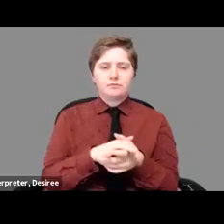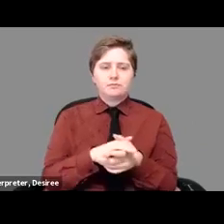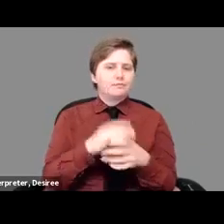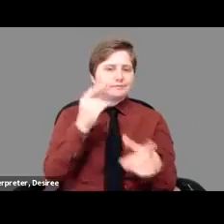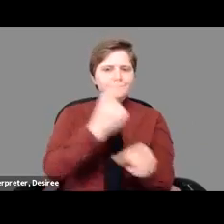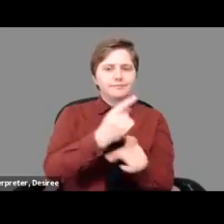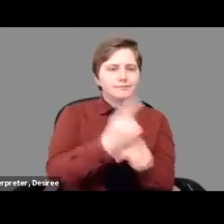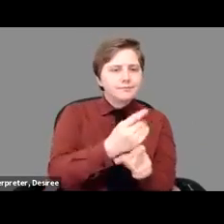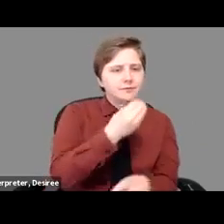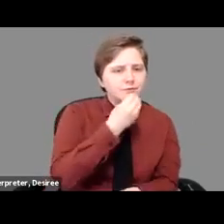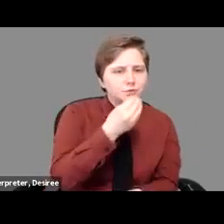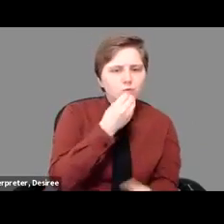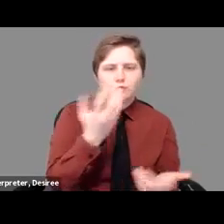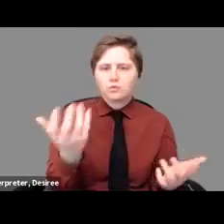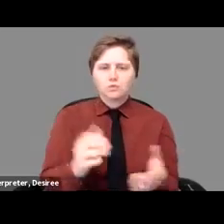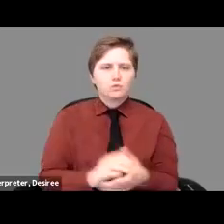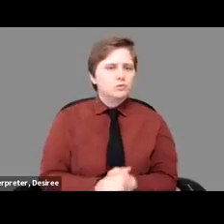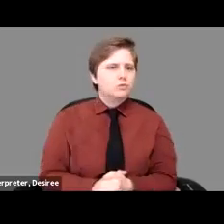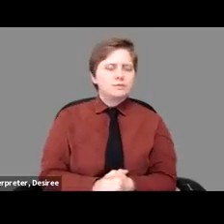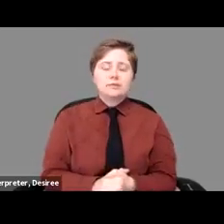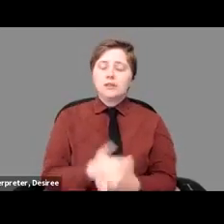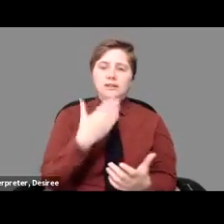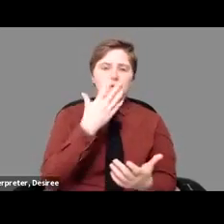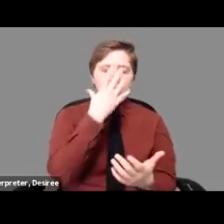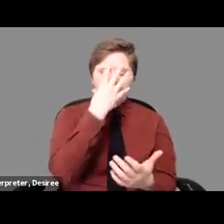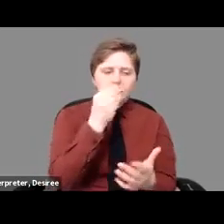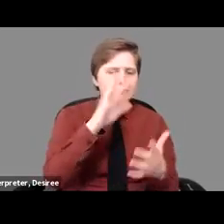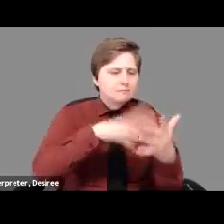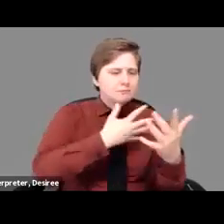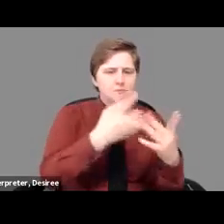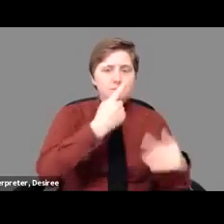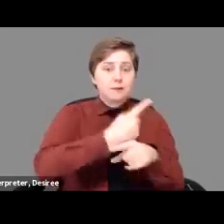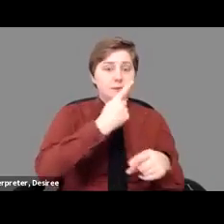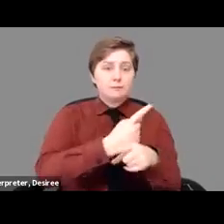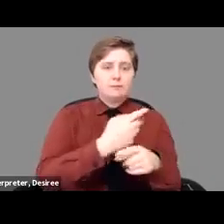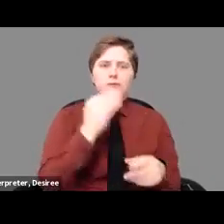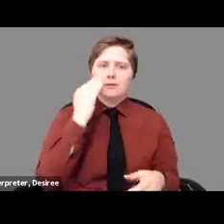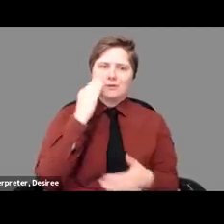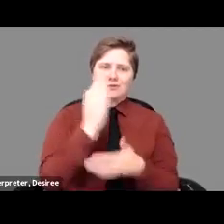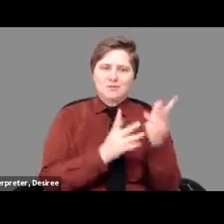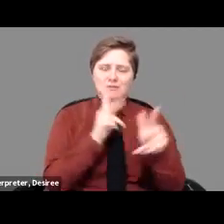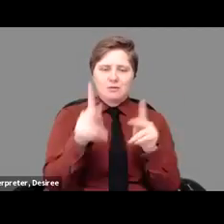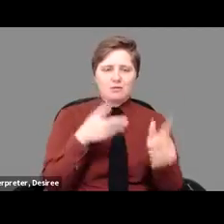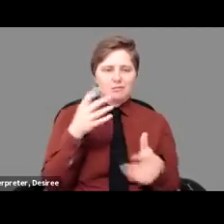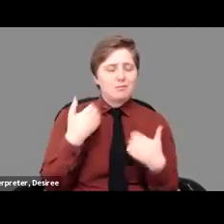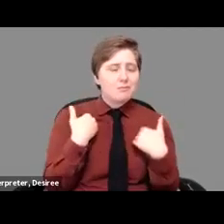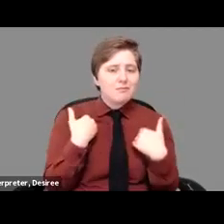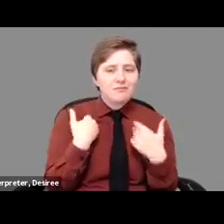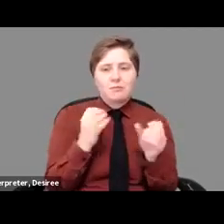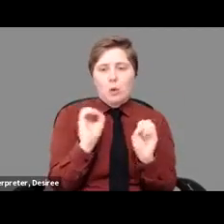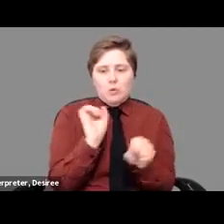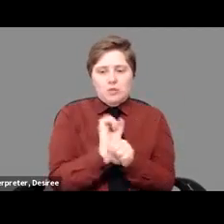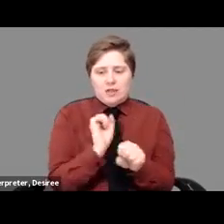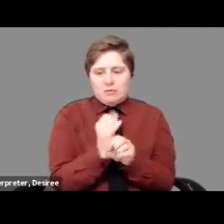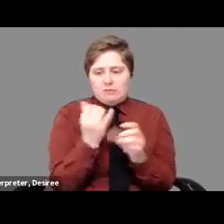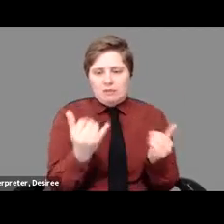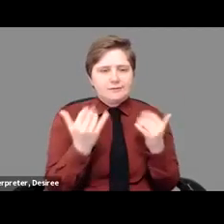proper nutrition, keeping a good sleep schedule. I know that some people might be unemployed and might think,